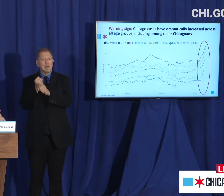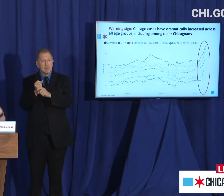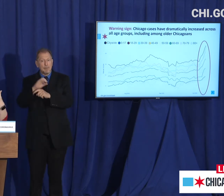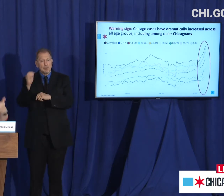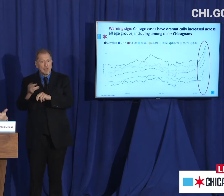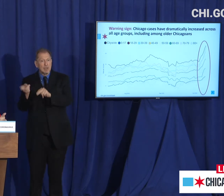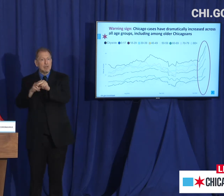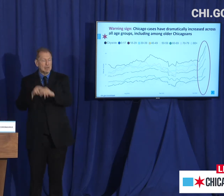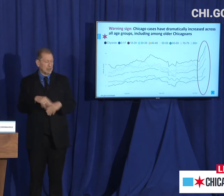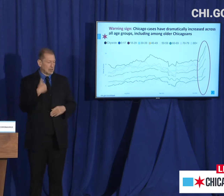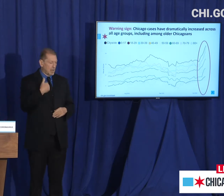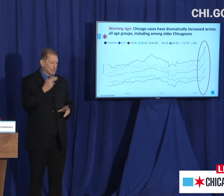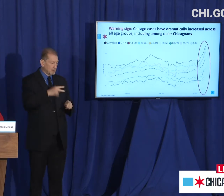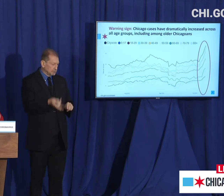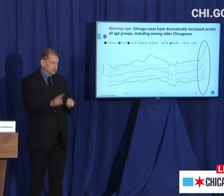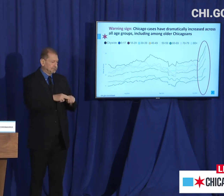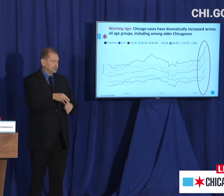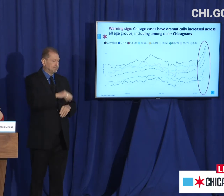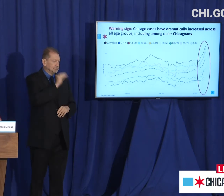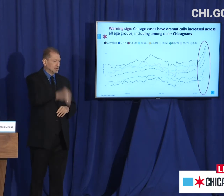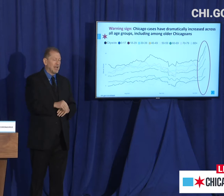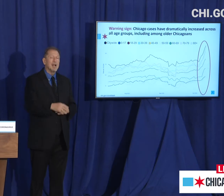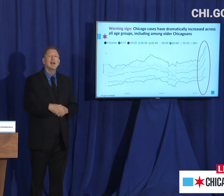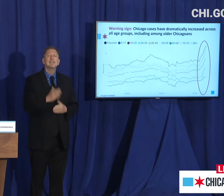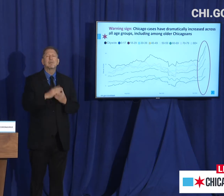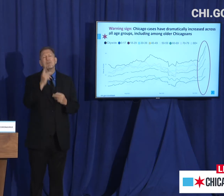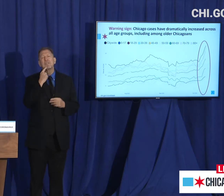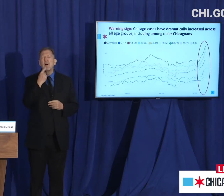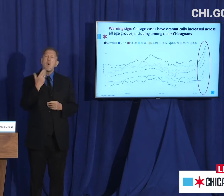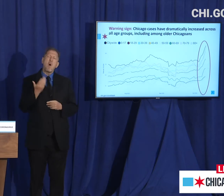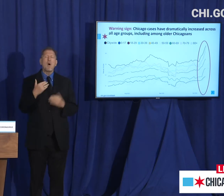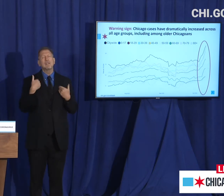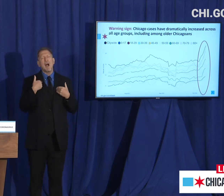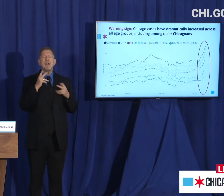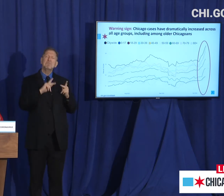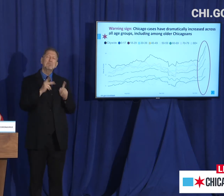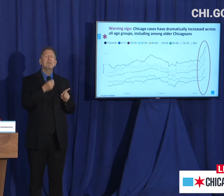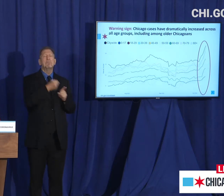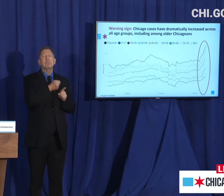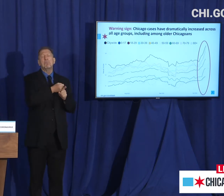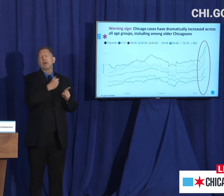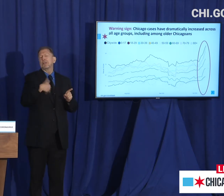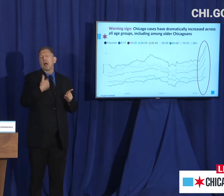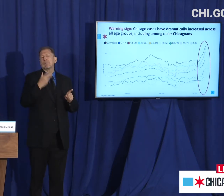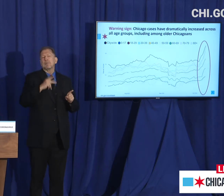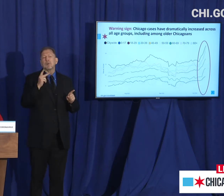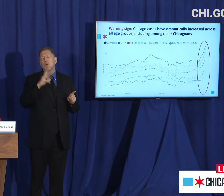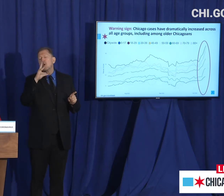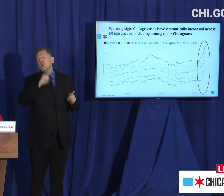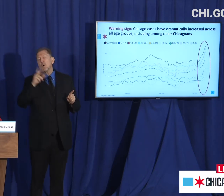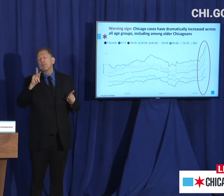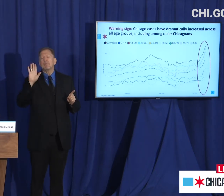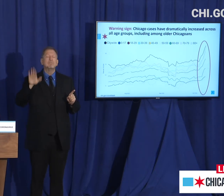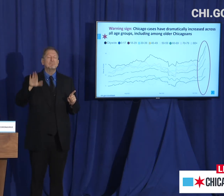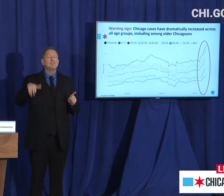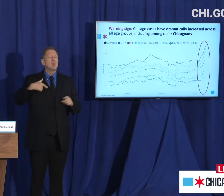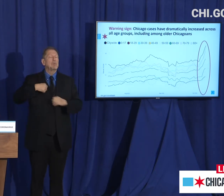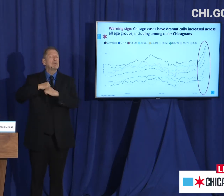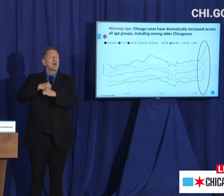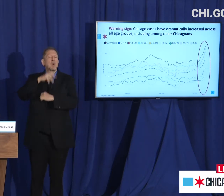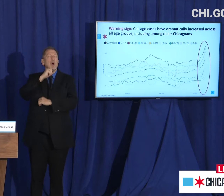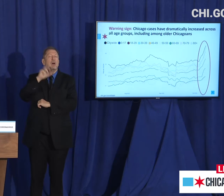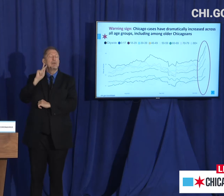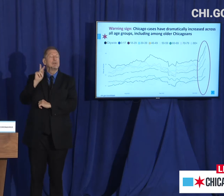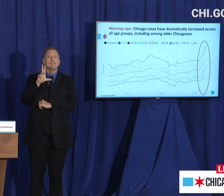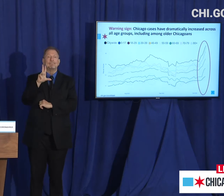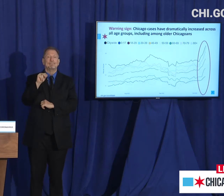I hear a lot are people saying, it's just the young people getting COVID. We really shouldn't worry about it. We can protect our older